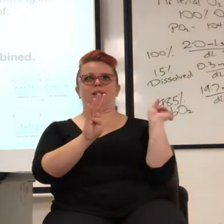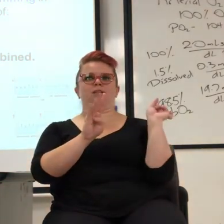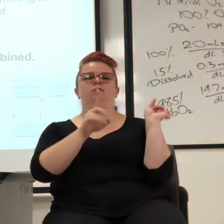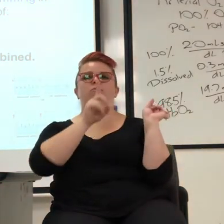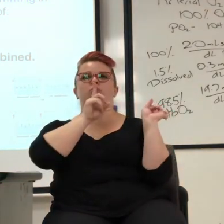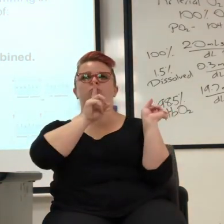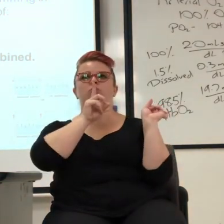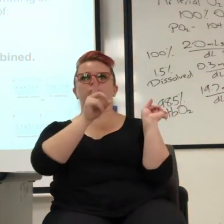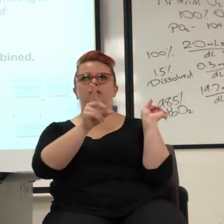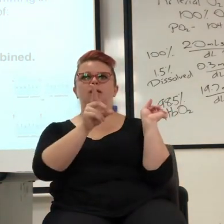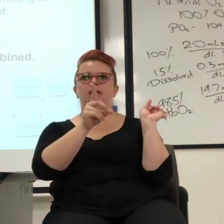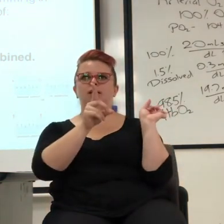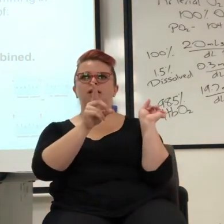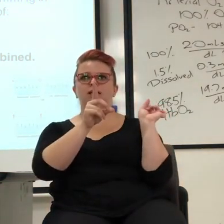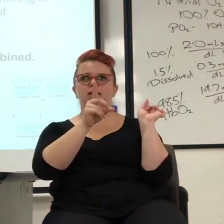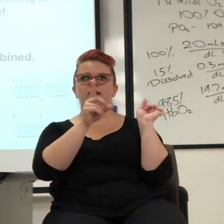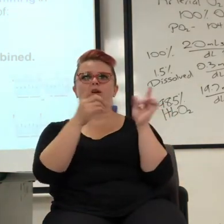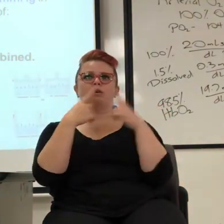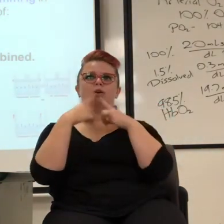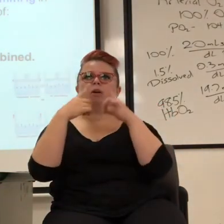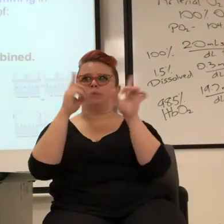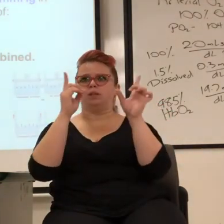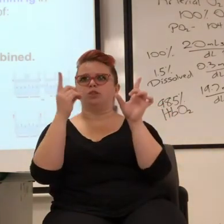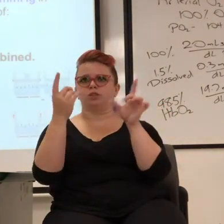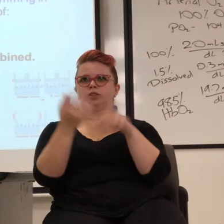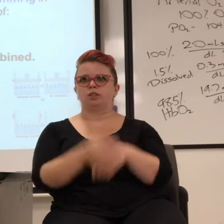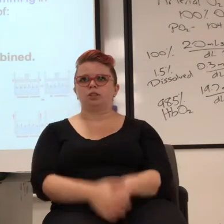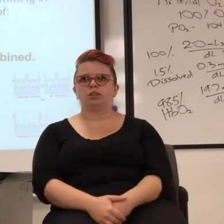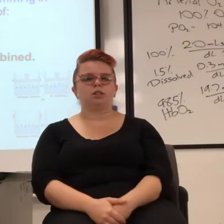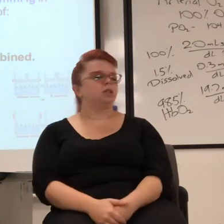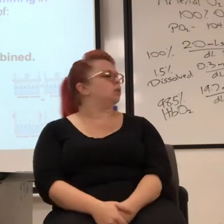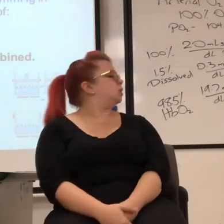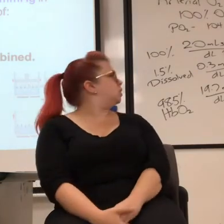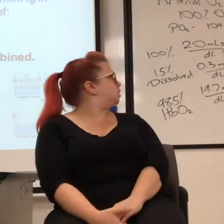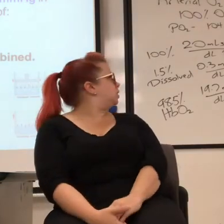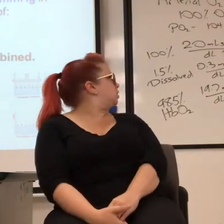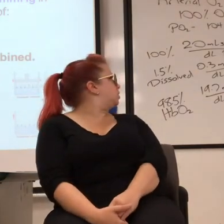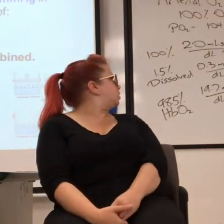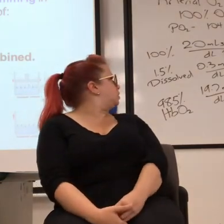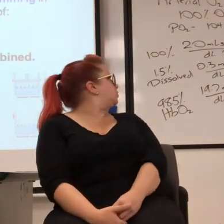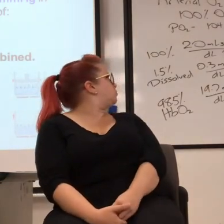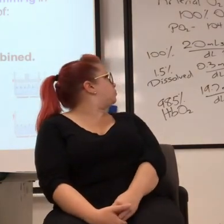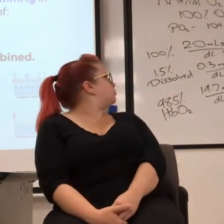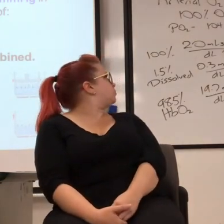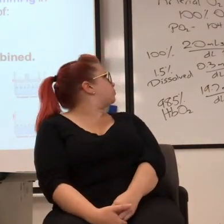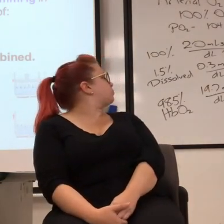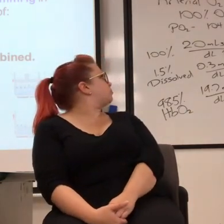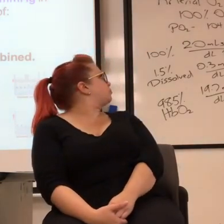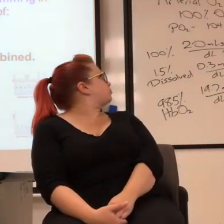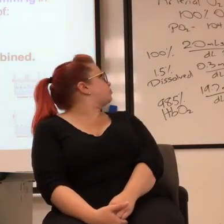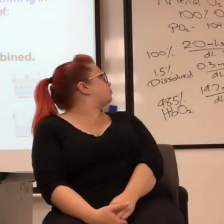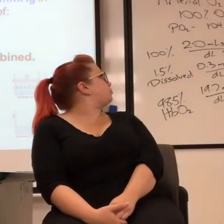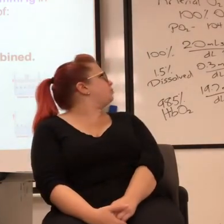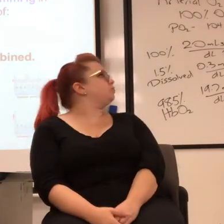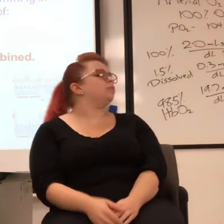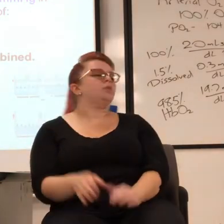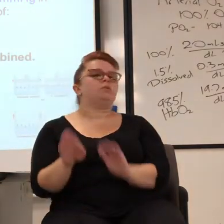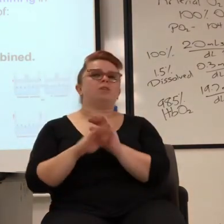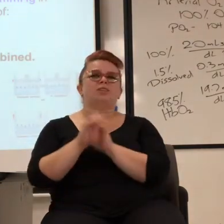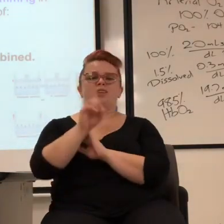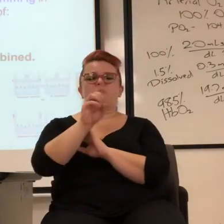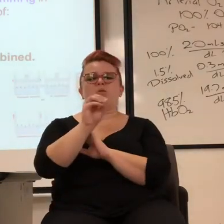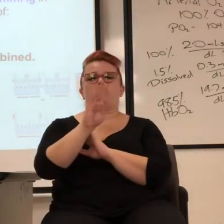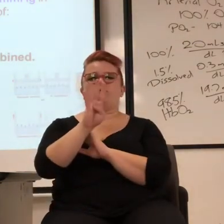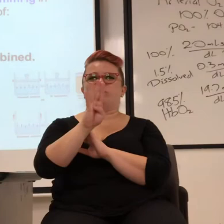be accomplished, okay? So basically, this is like, you know, that 104 is